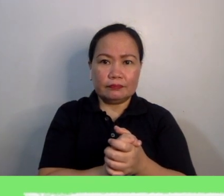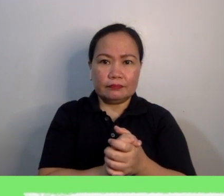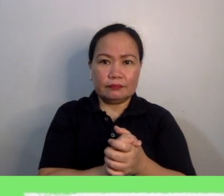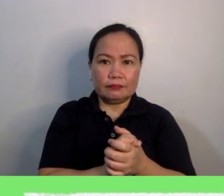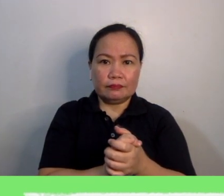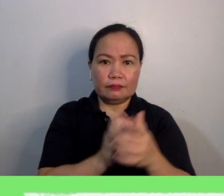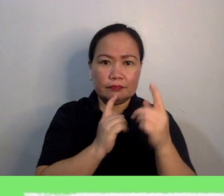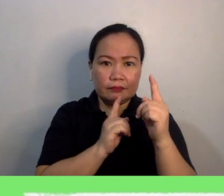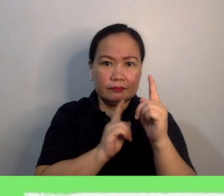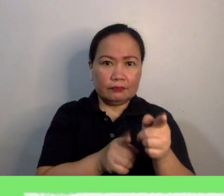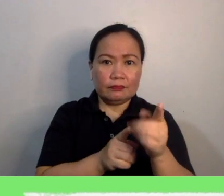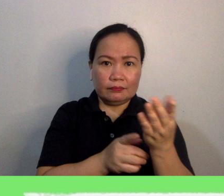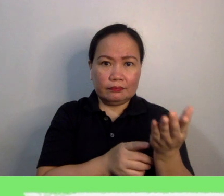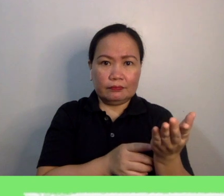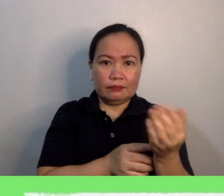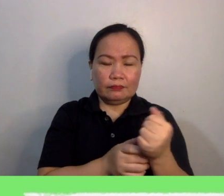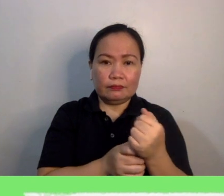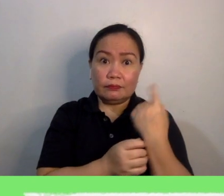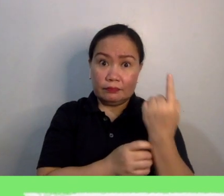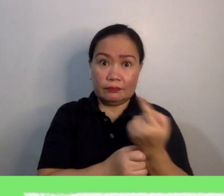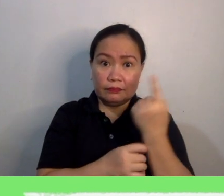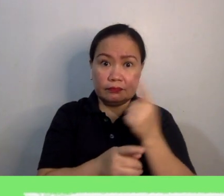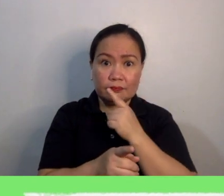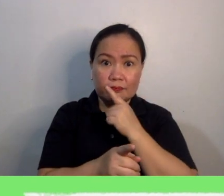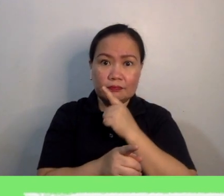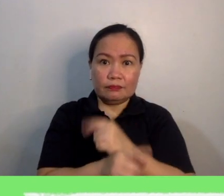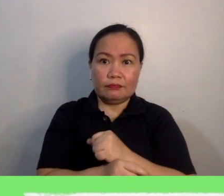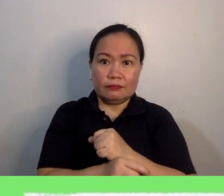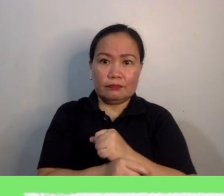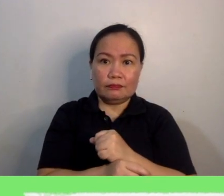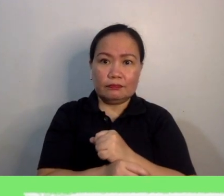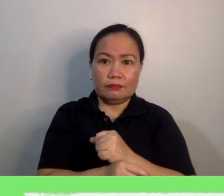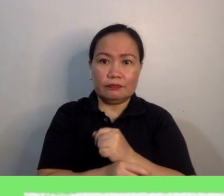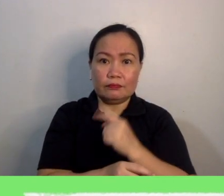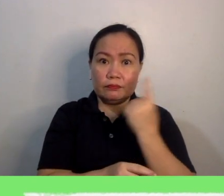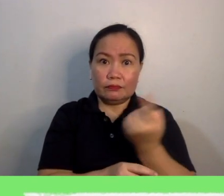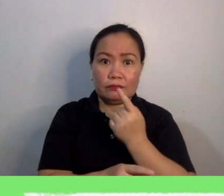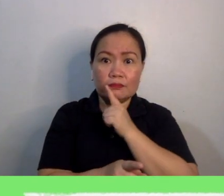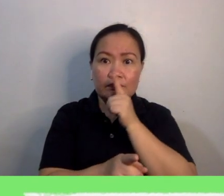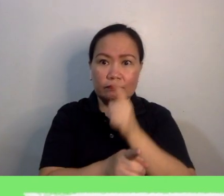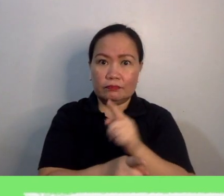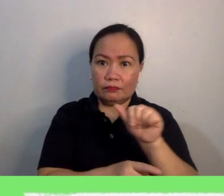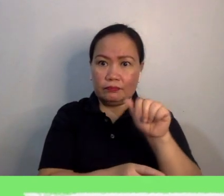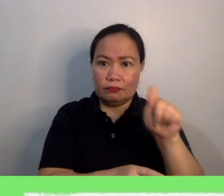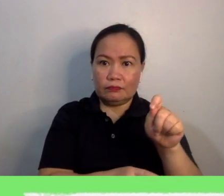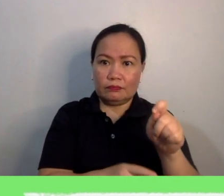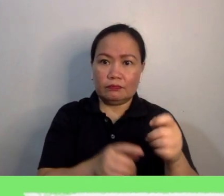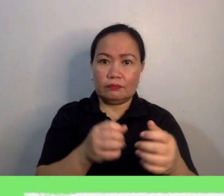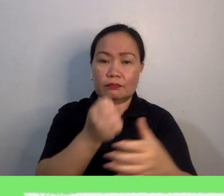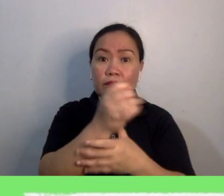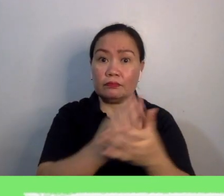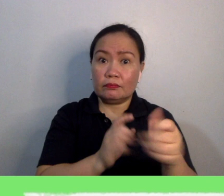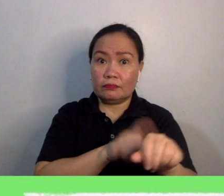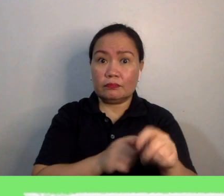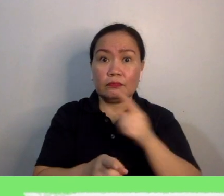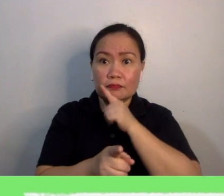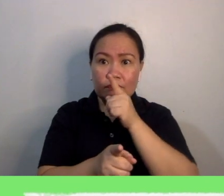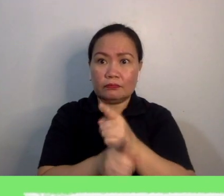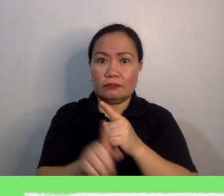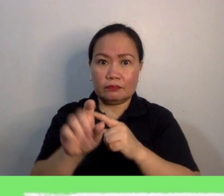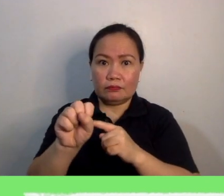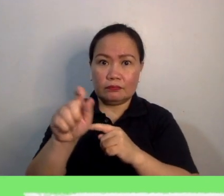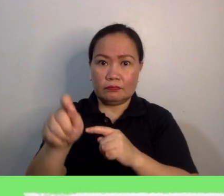Okay, so here's the answer. So, always true, sometimes true, never true. So, I hope you